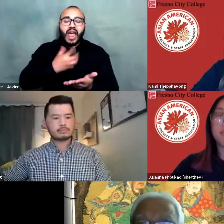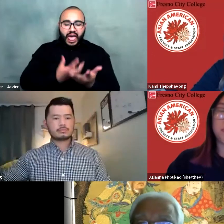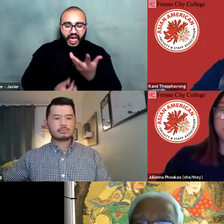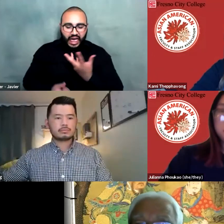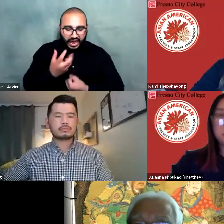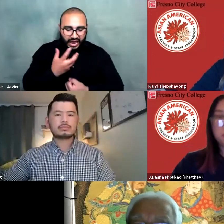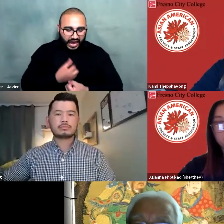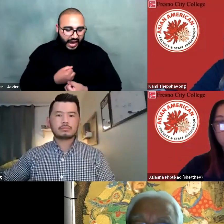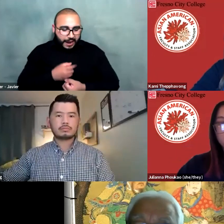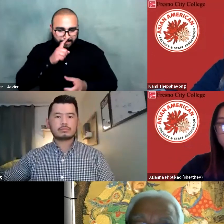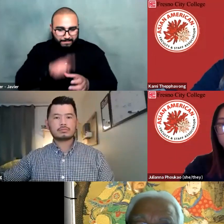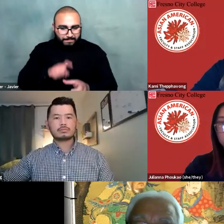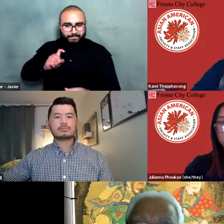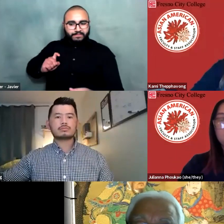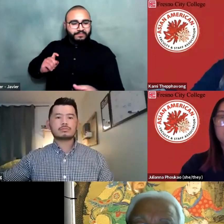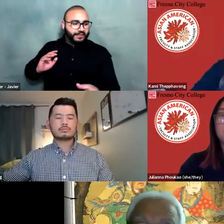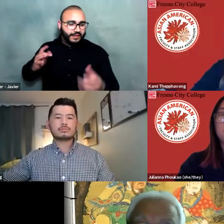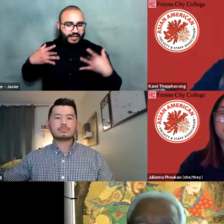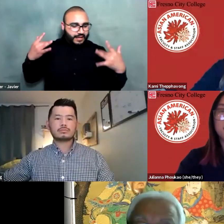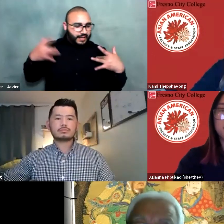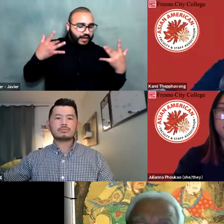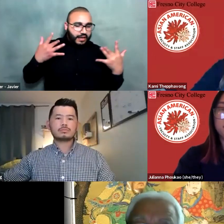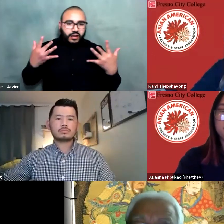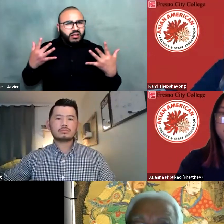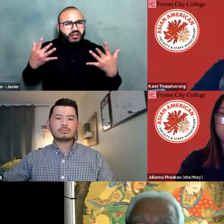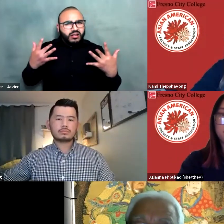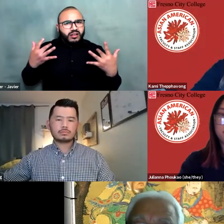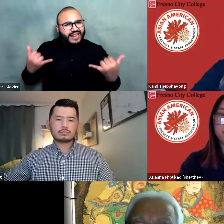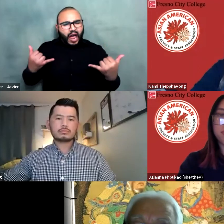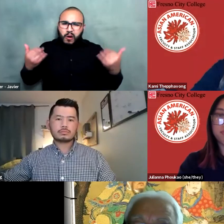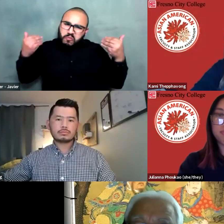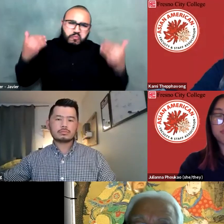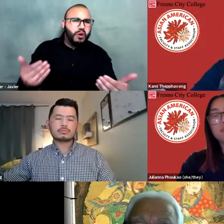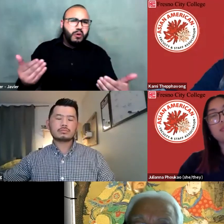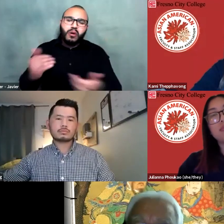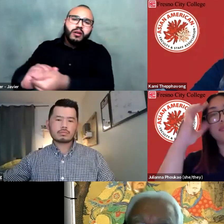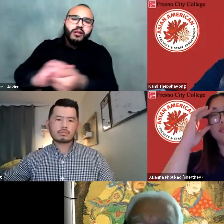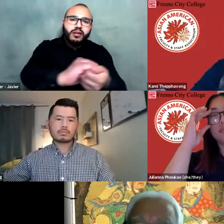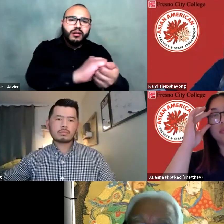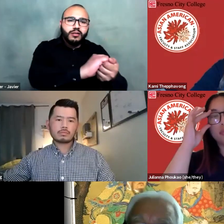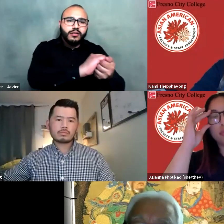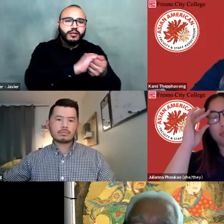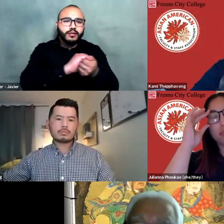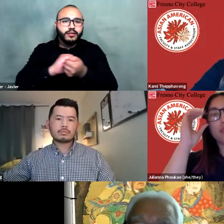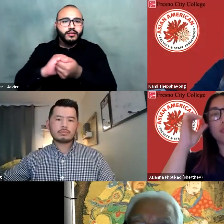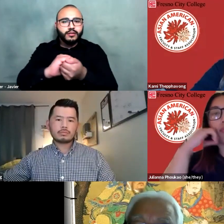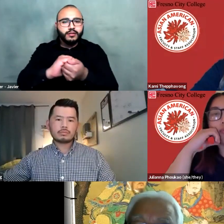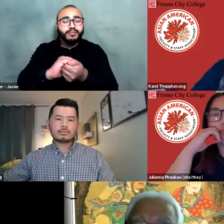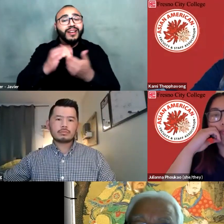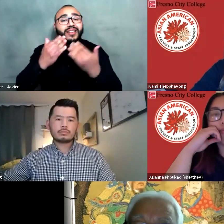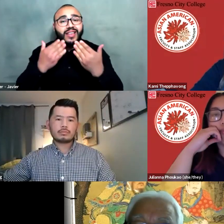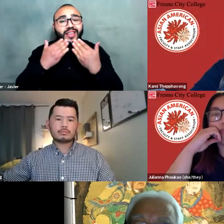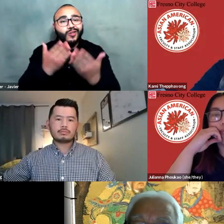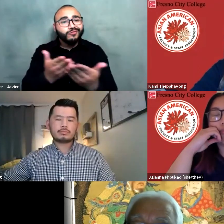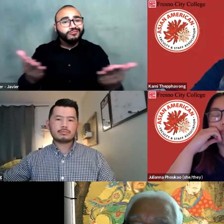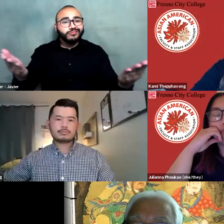people's business and we want to stay in our own little corner. But now is the time for us to come together. But thank you everyone